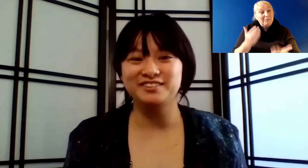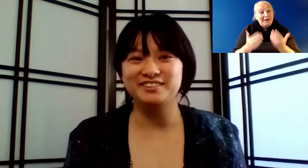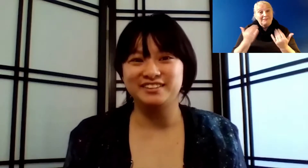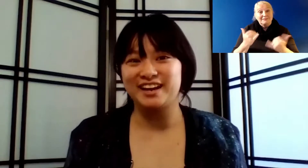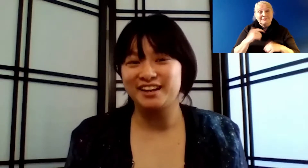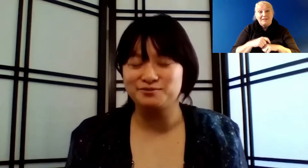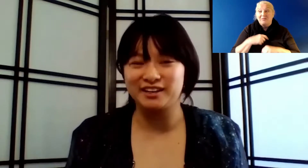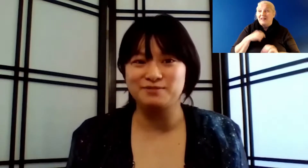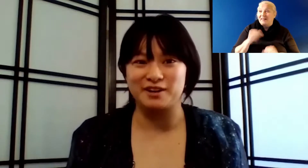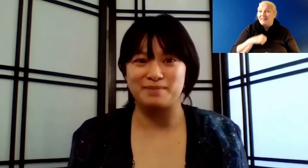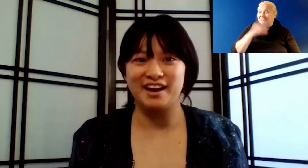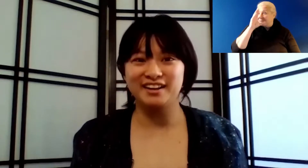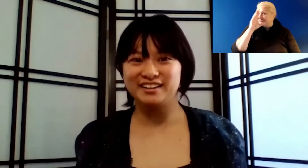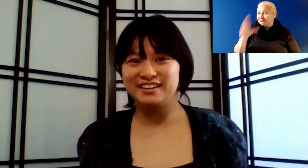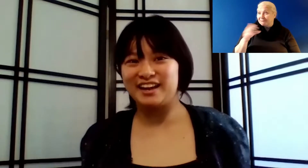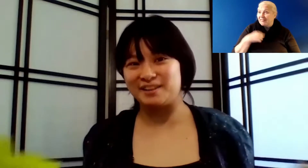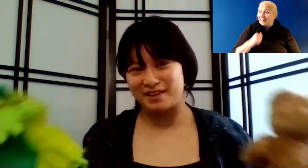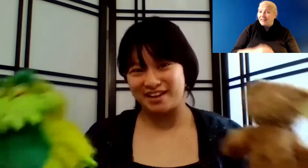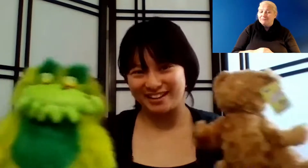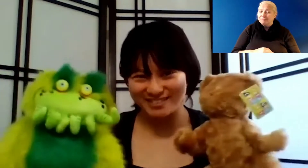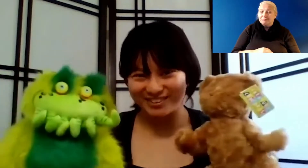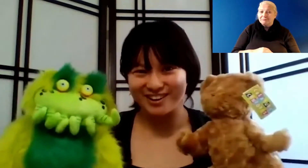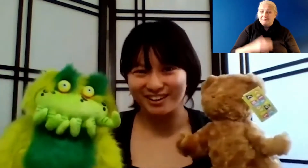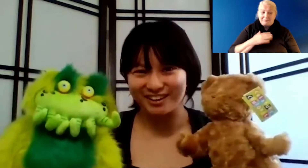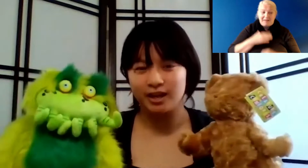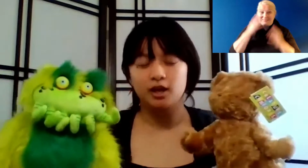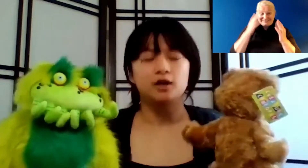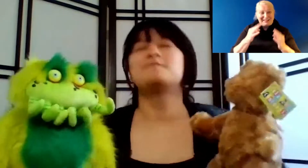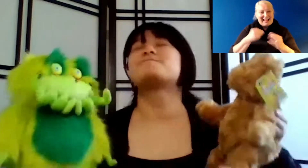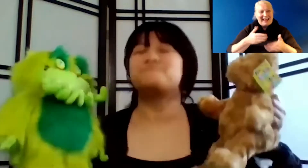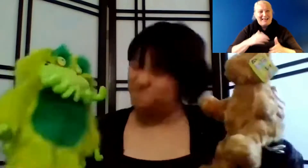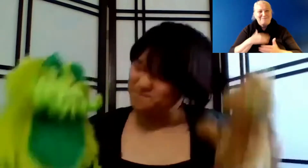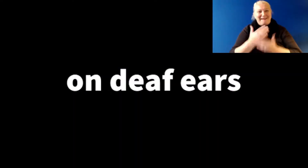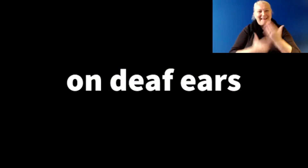maybe this time around I can finally fight back and let my hands do the talking.